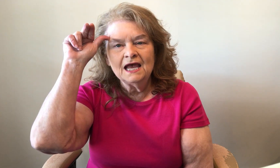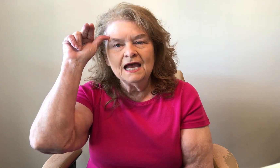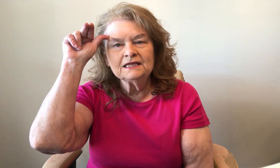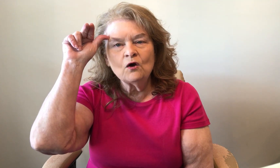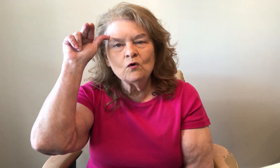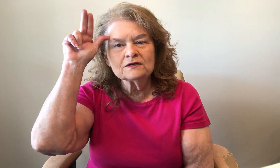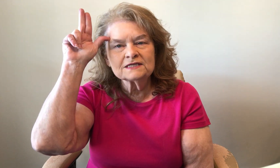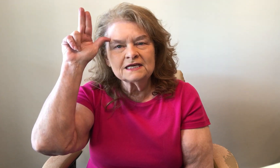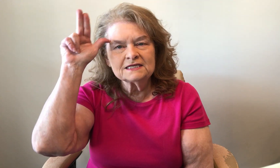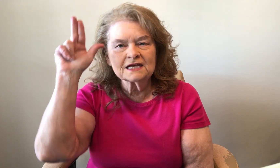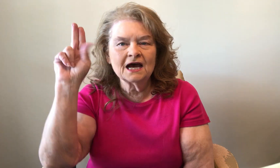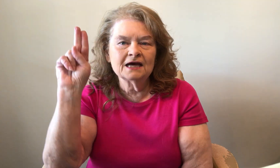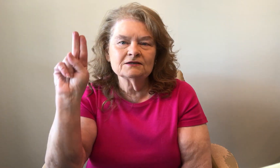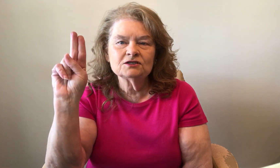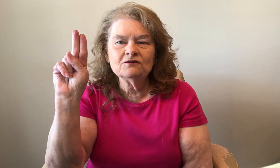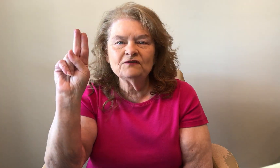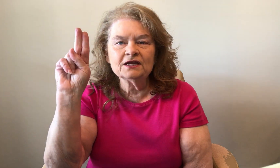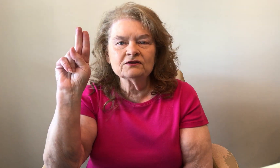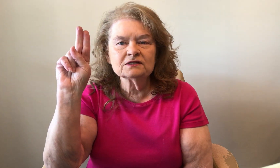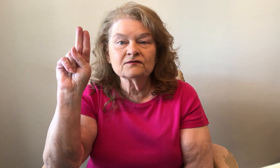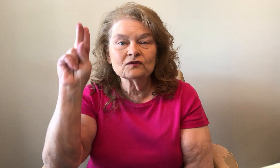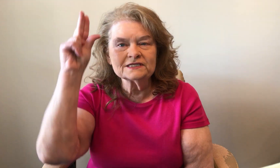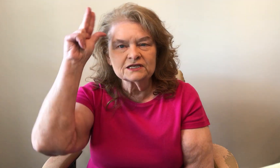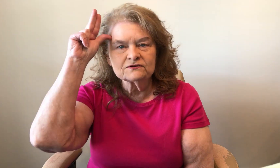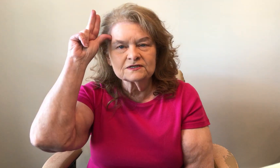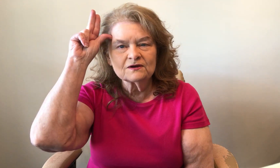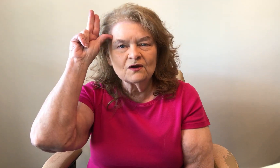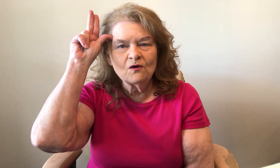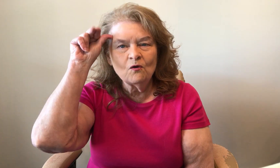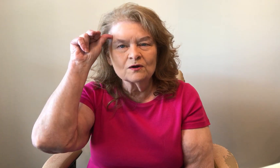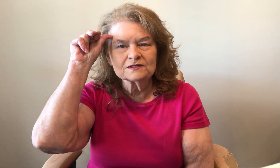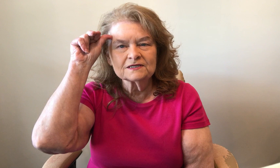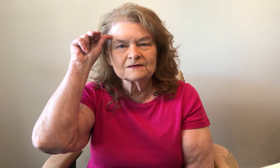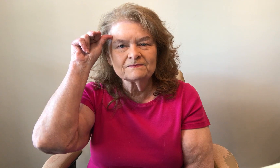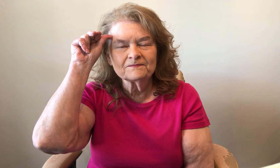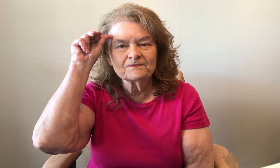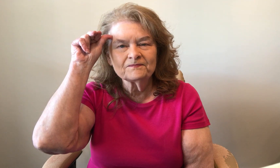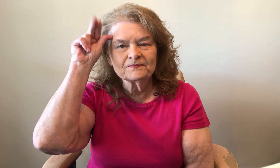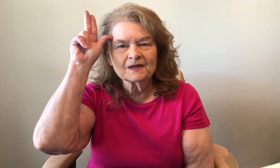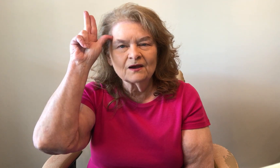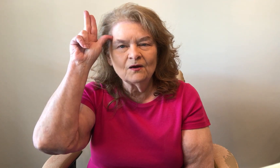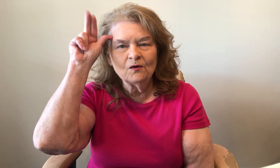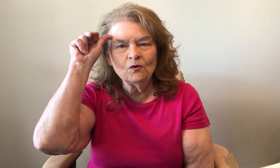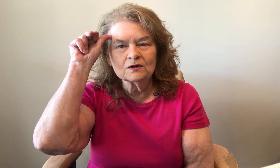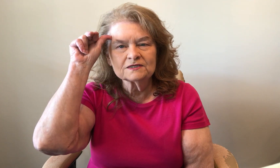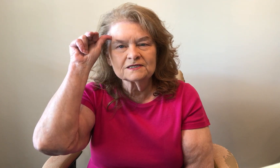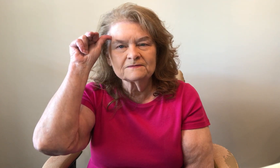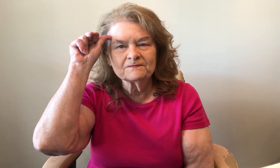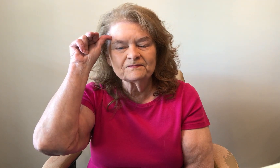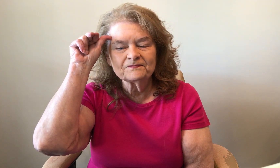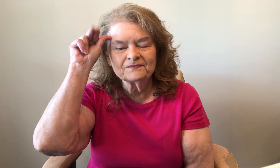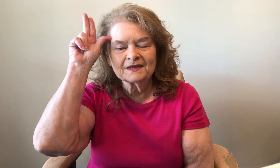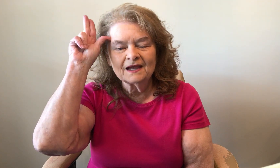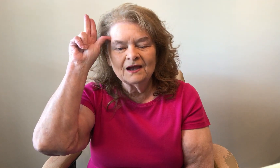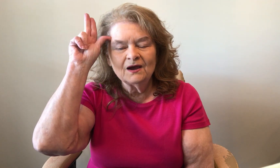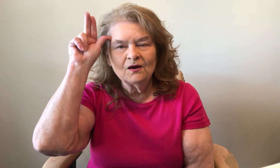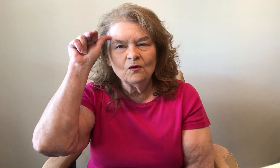And the horse is got 2 fingers for his ears. Horse. Horse.